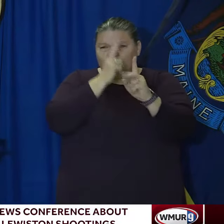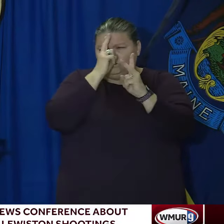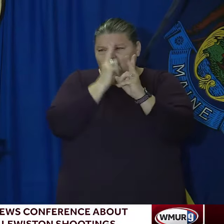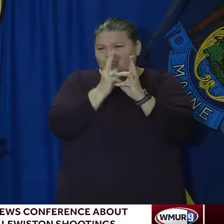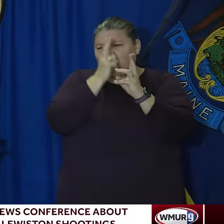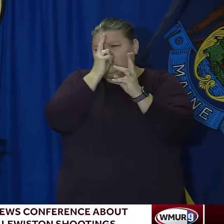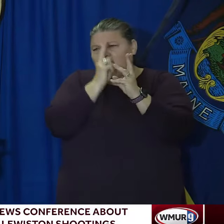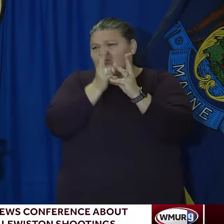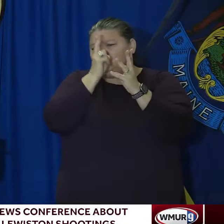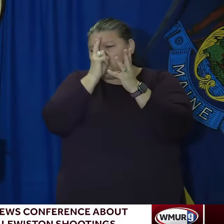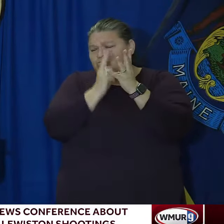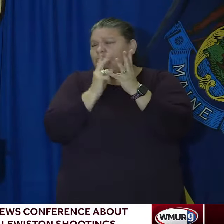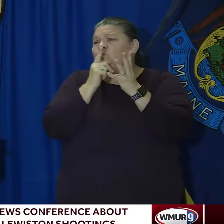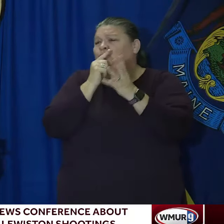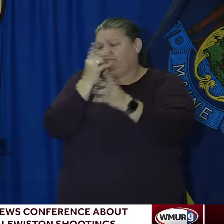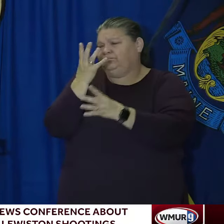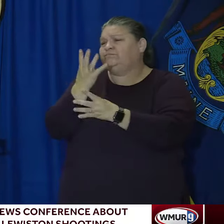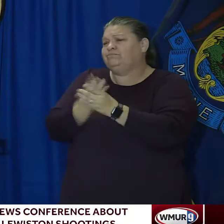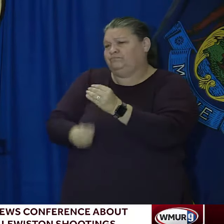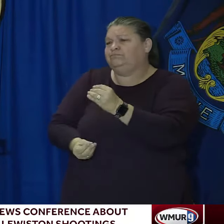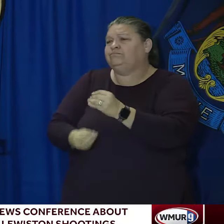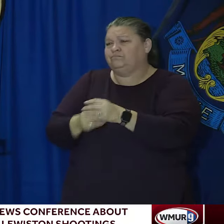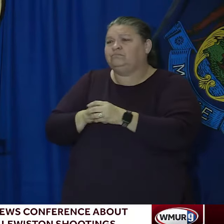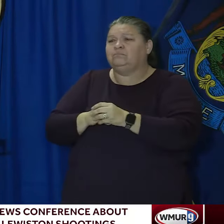from us by this unspeakable tragedy.